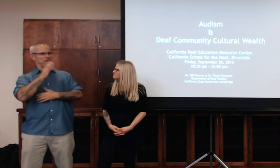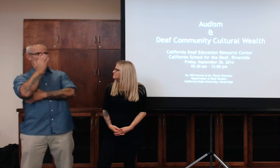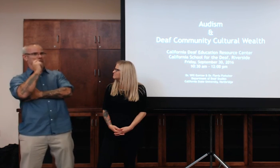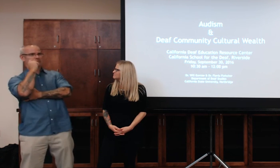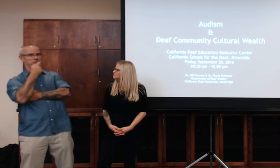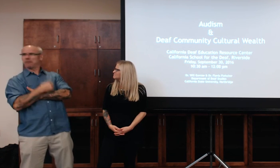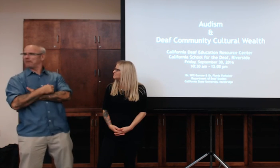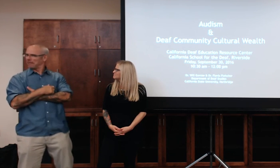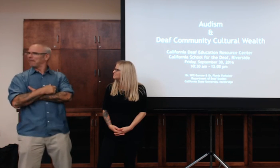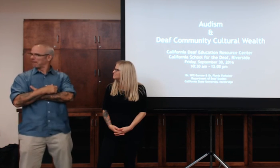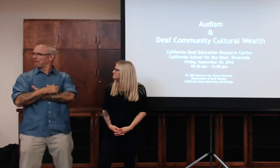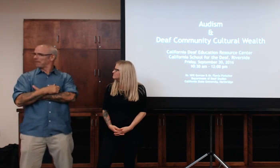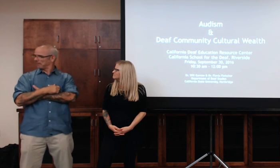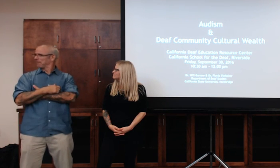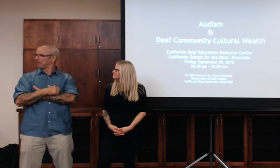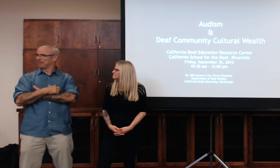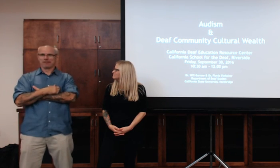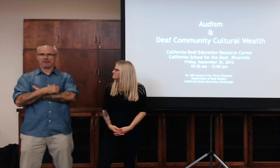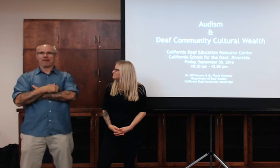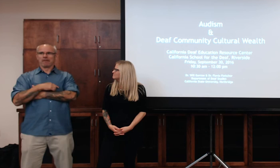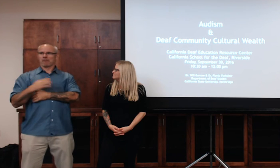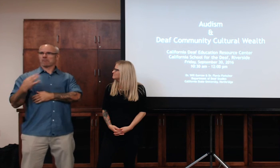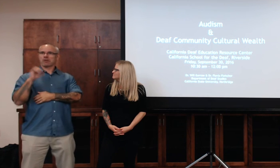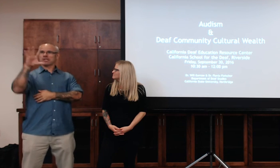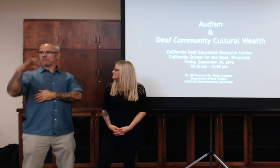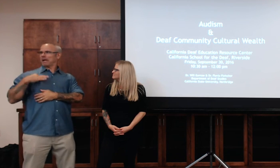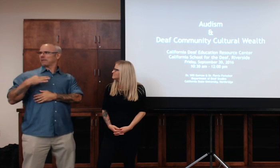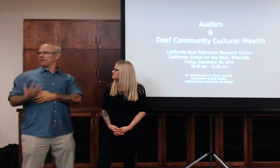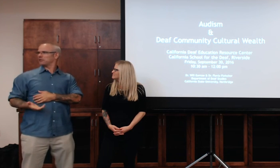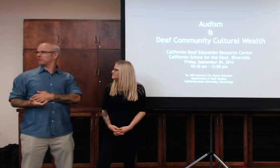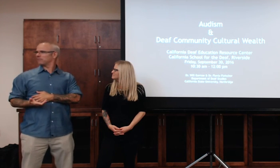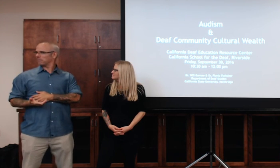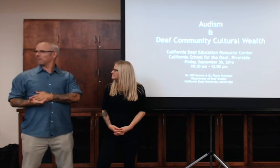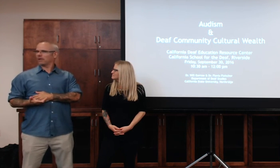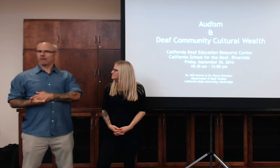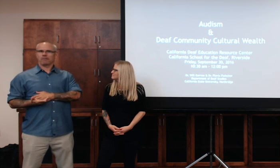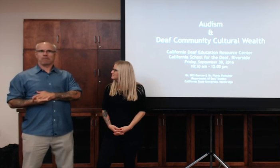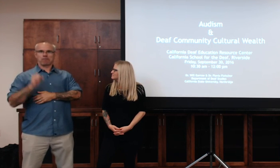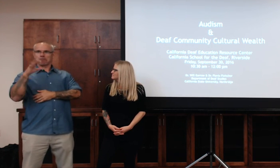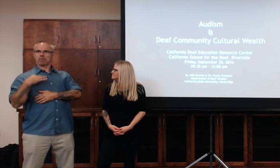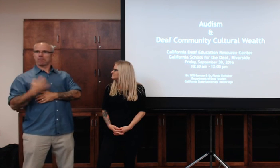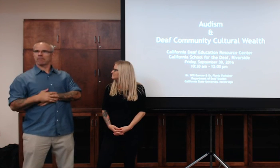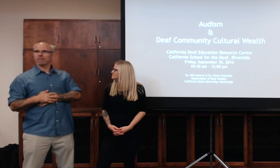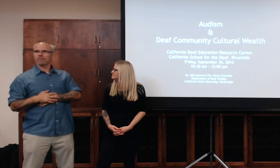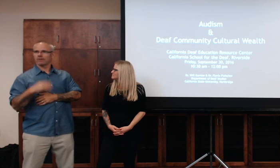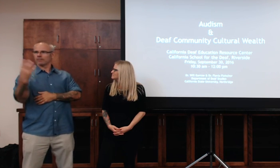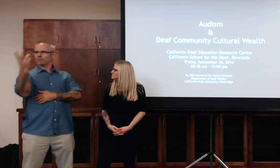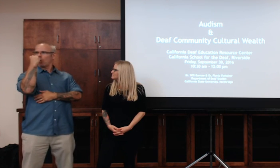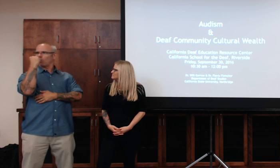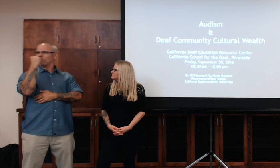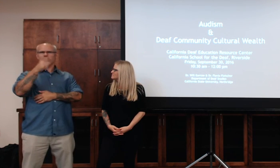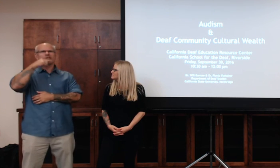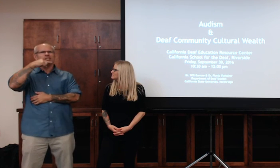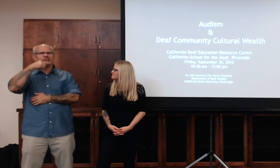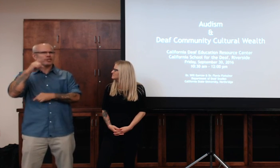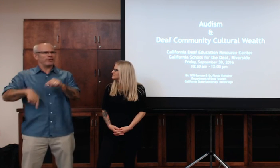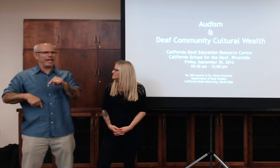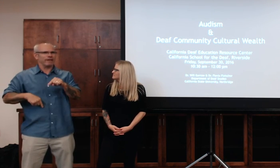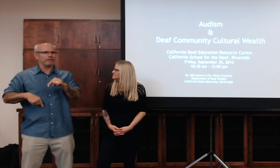history, I thought, that does seem pretty cool, yeah. So why not? I sent in my application. Lo and behold, I was denied. I'm